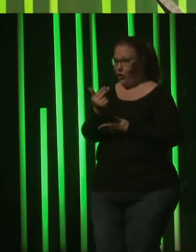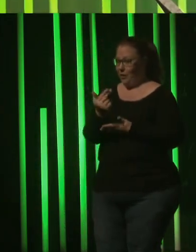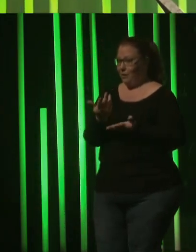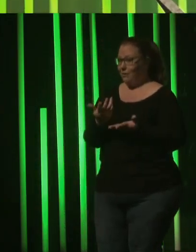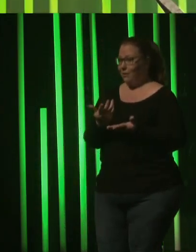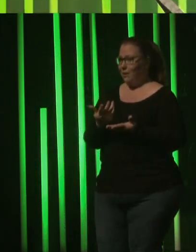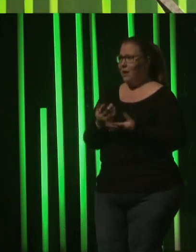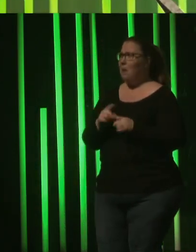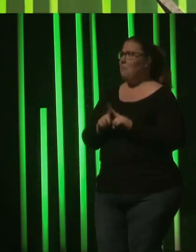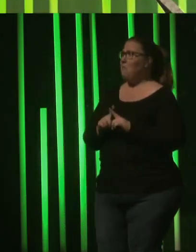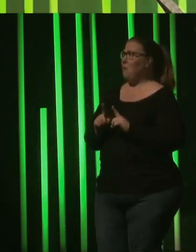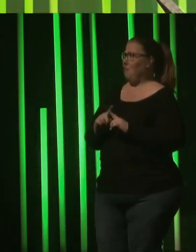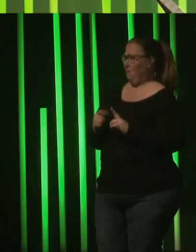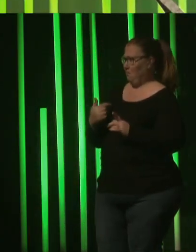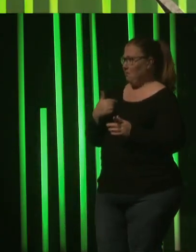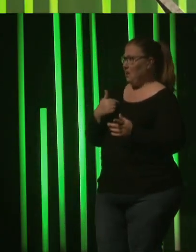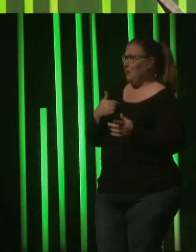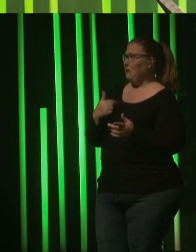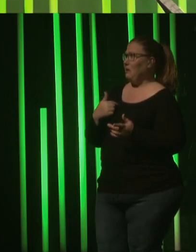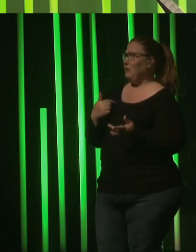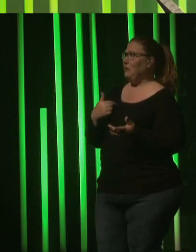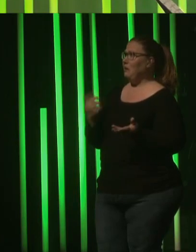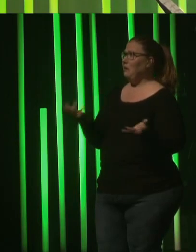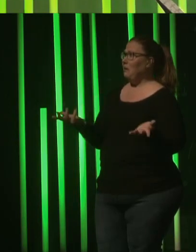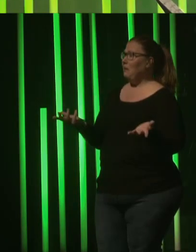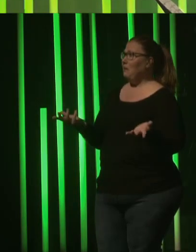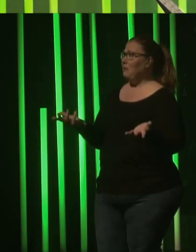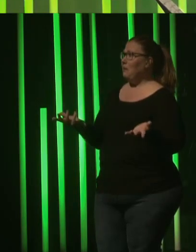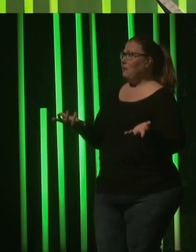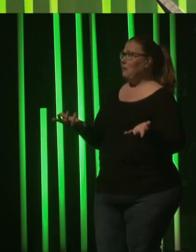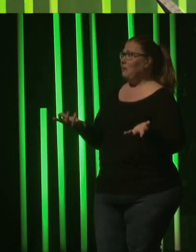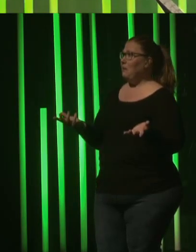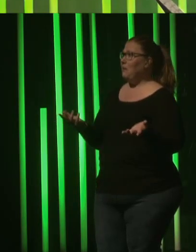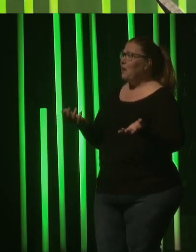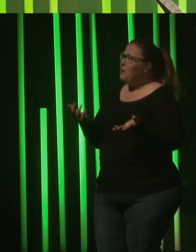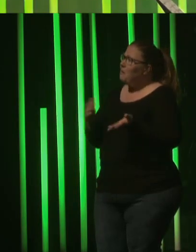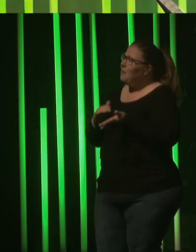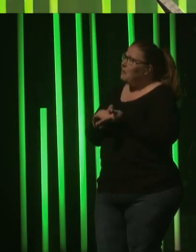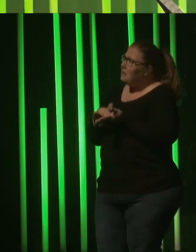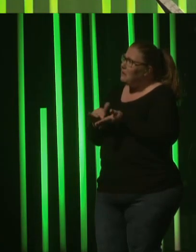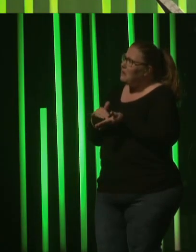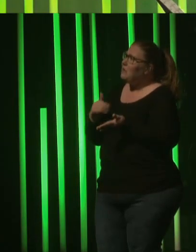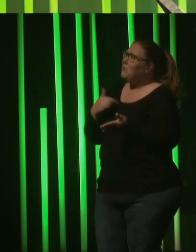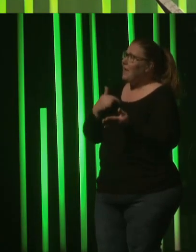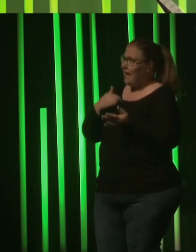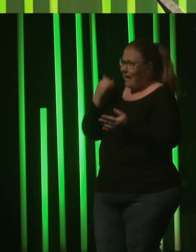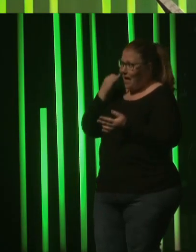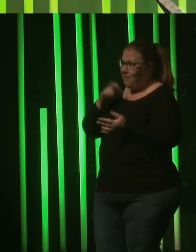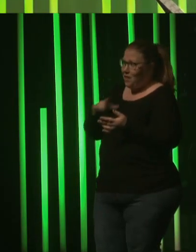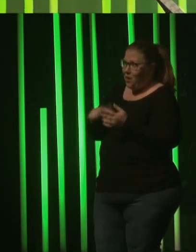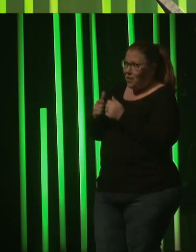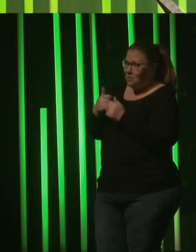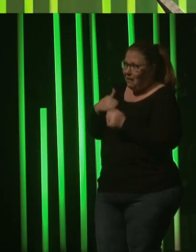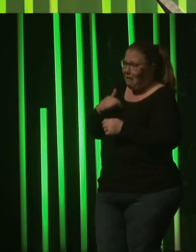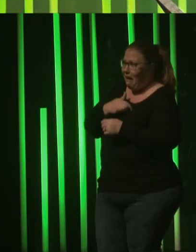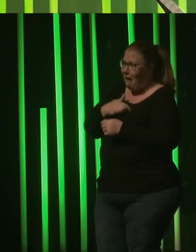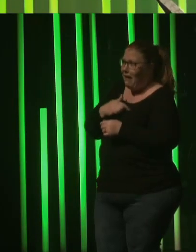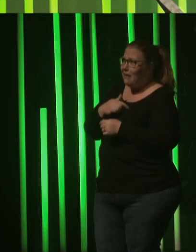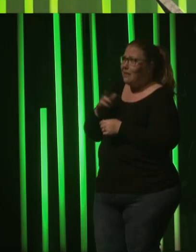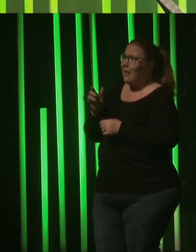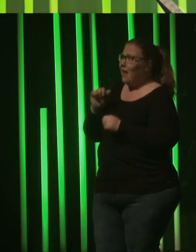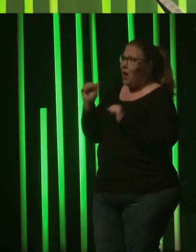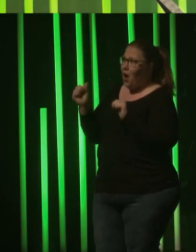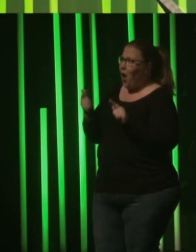Verse 13. Pardon me, my Lord, Gideon replied. But if the Lord is with us, why has all